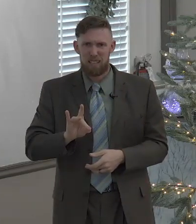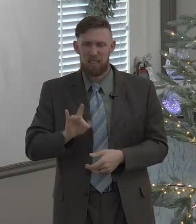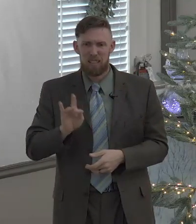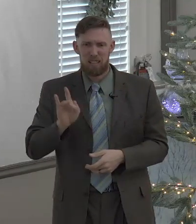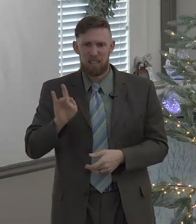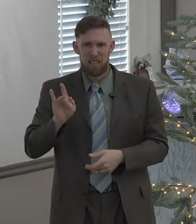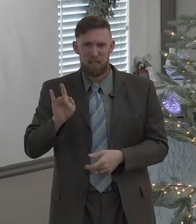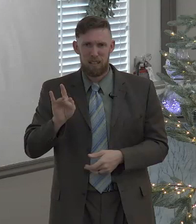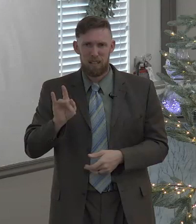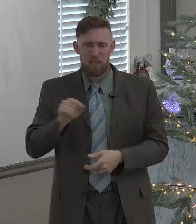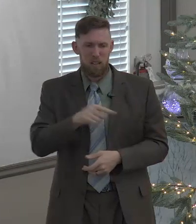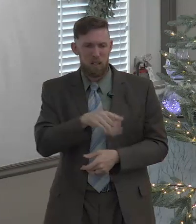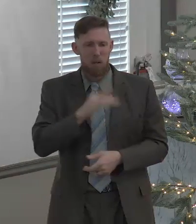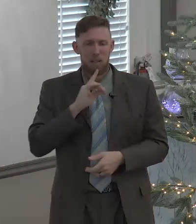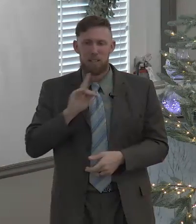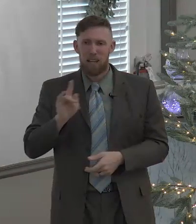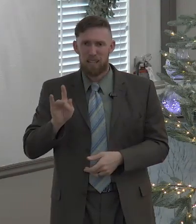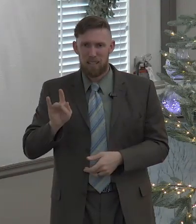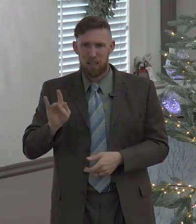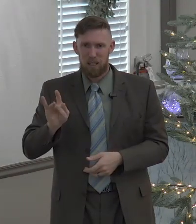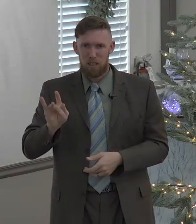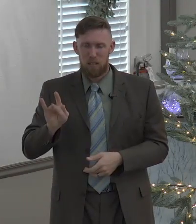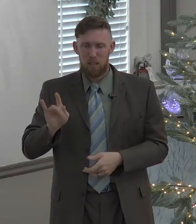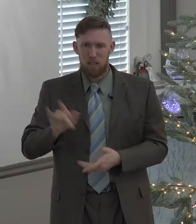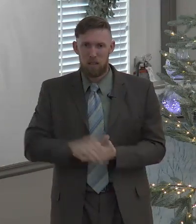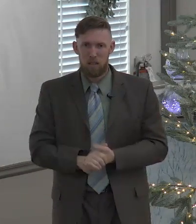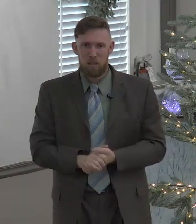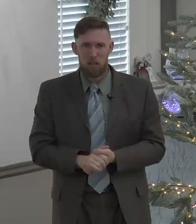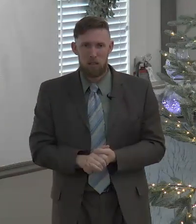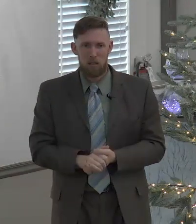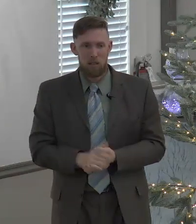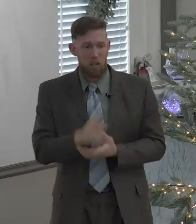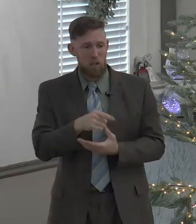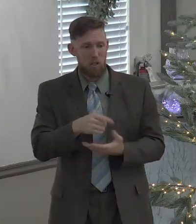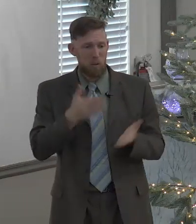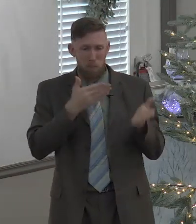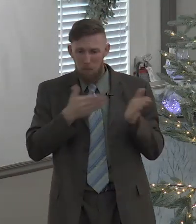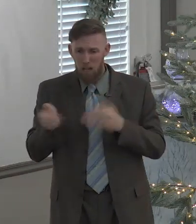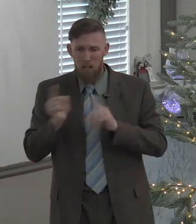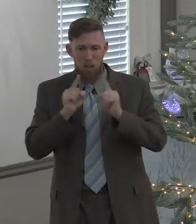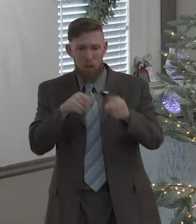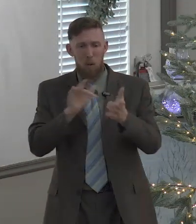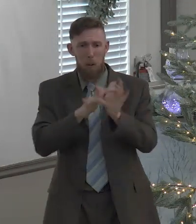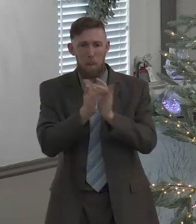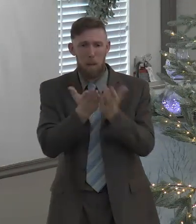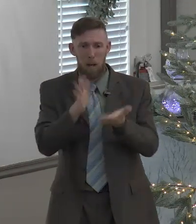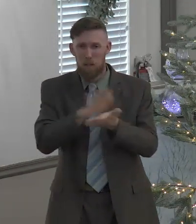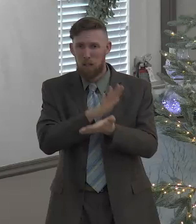And we all thought, wow, this 18-year-old girl, you know, she hadn't even started living yet.